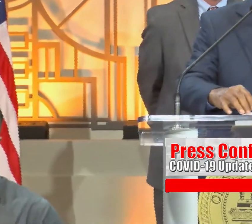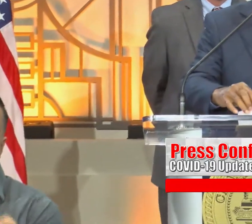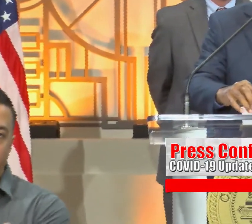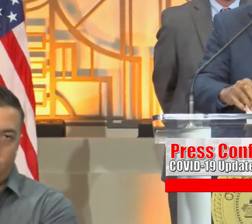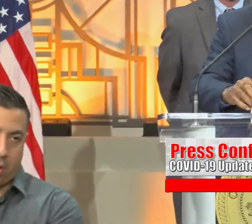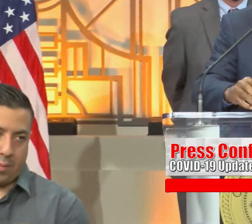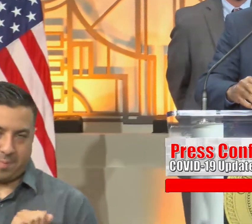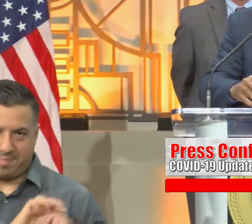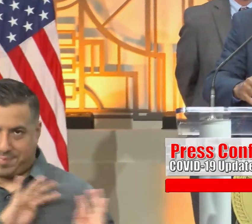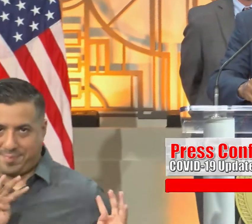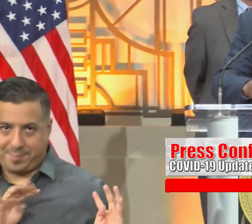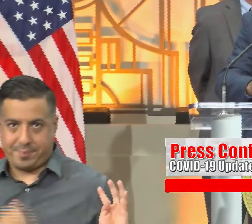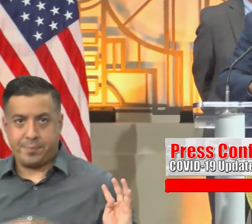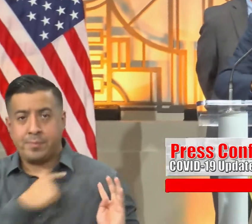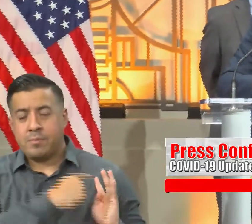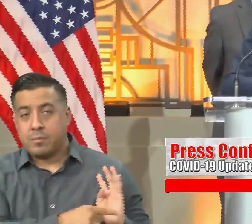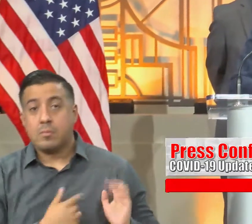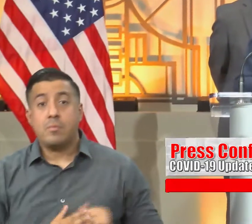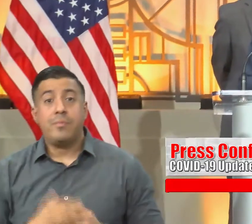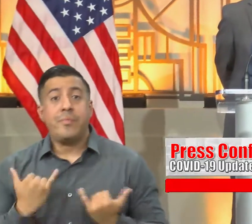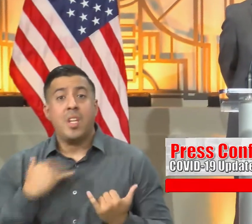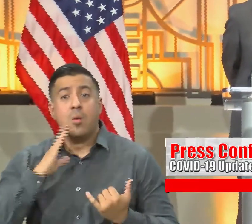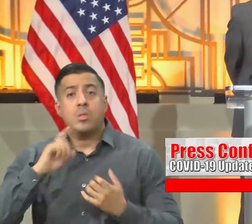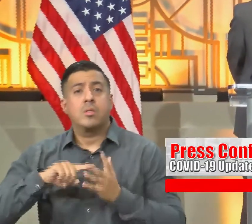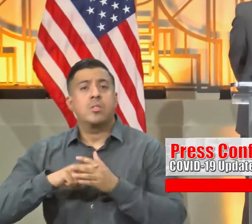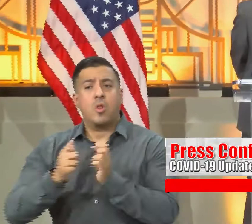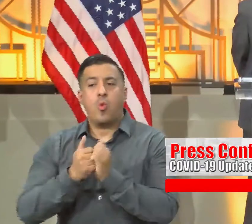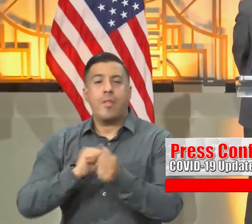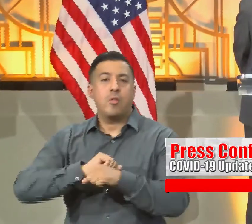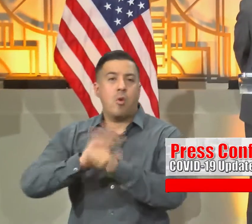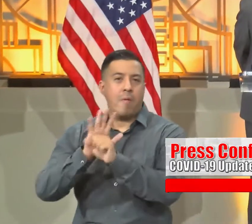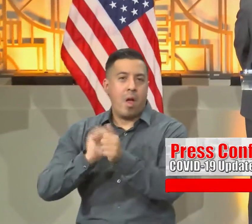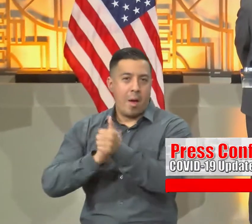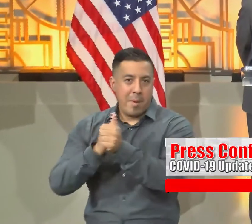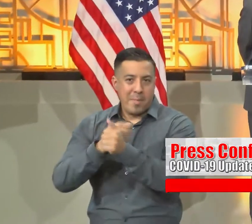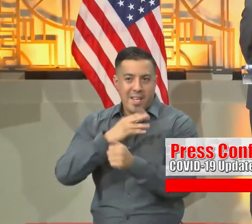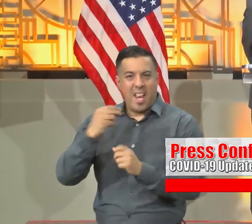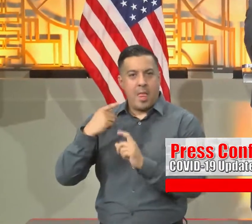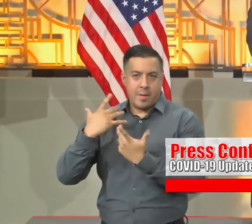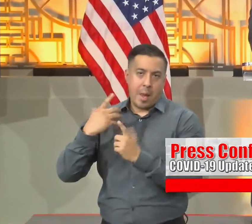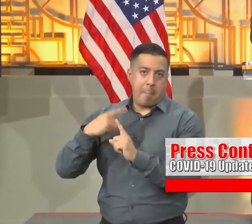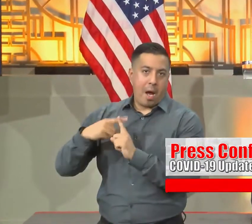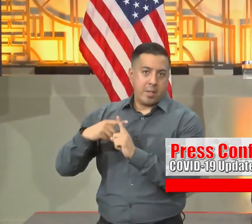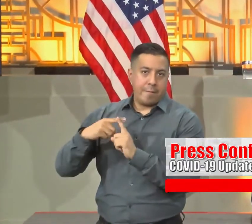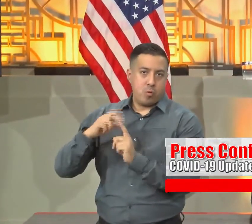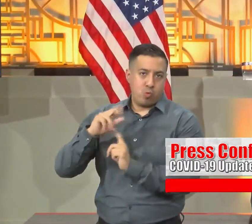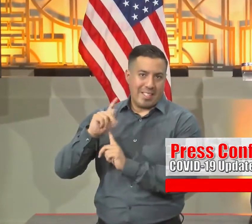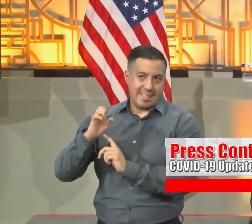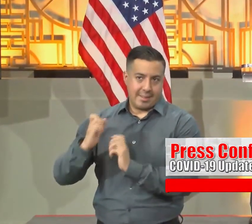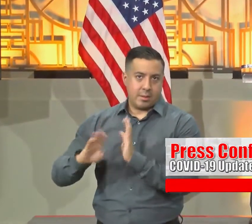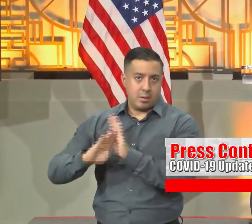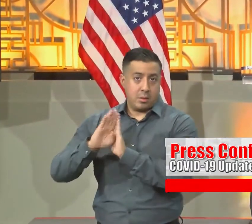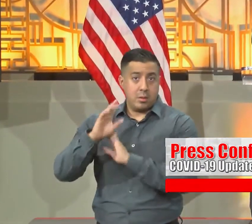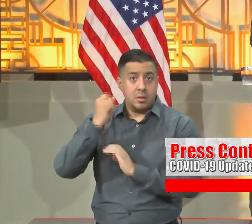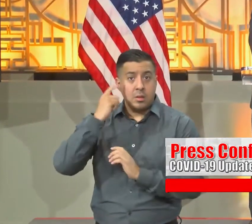start today with the COVID-19 update and the positivity rate. The Houston Health Department today